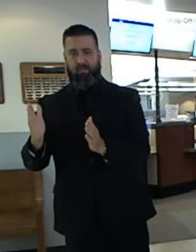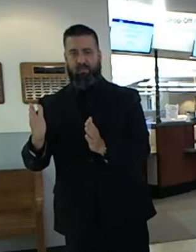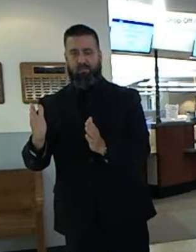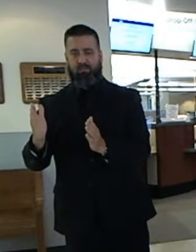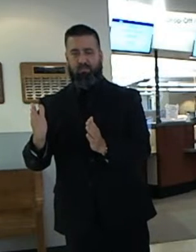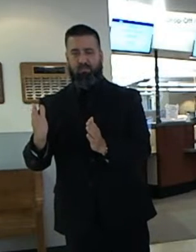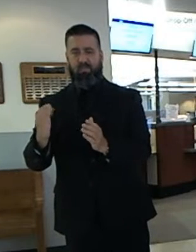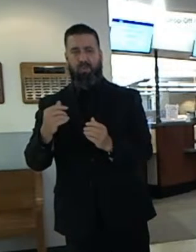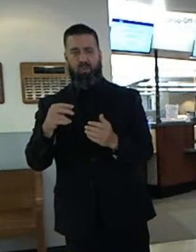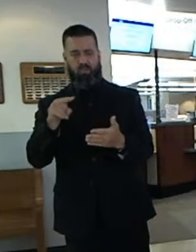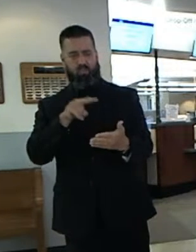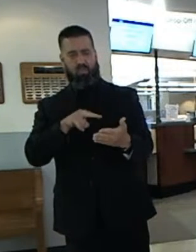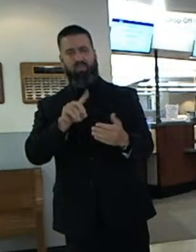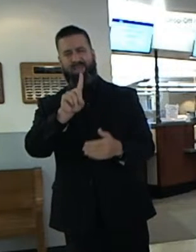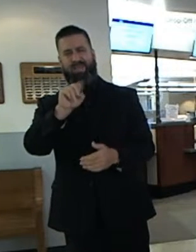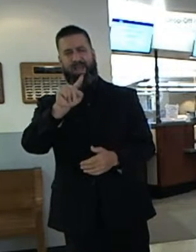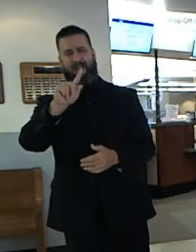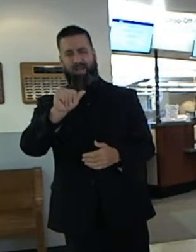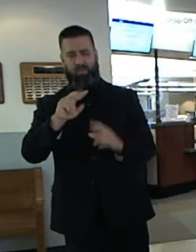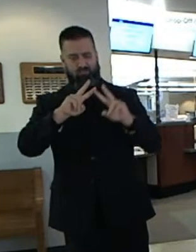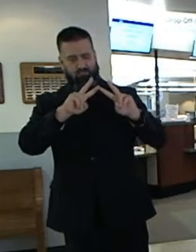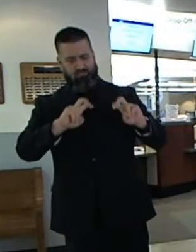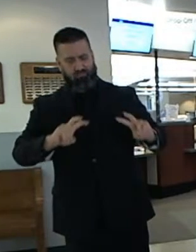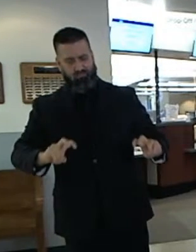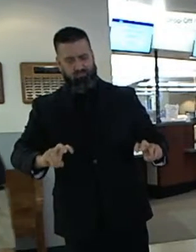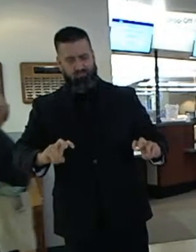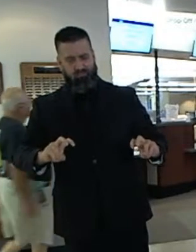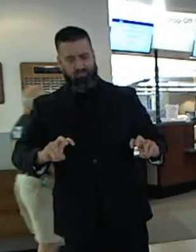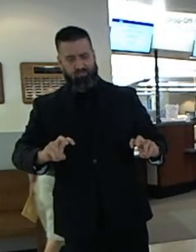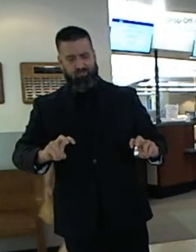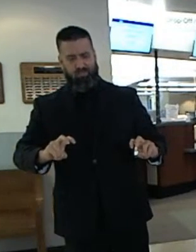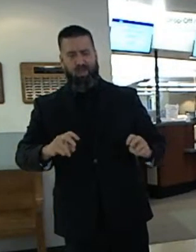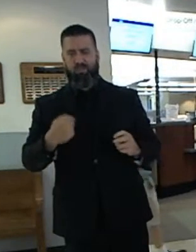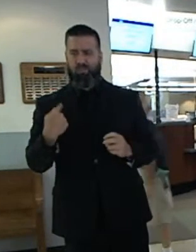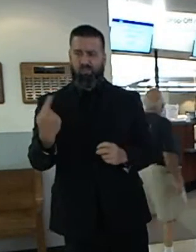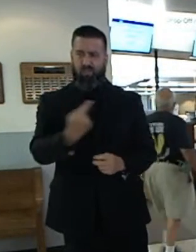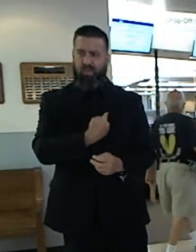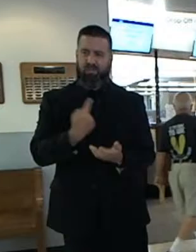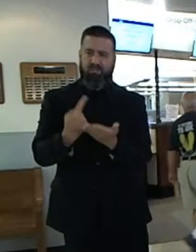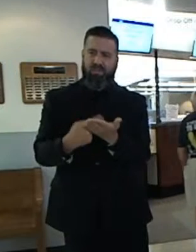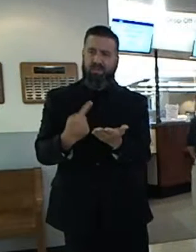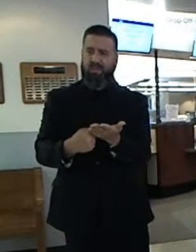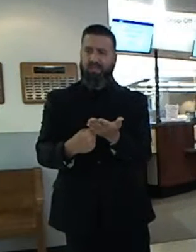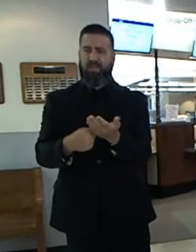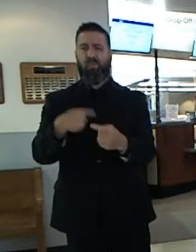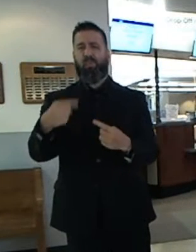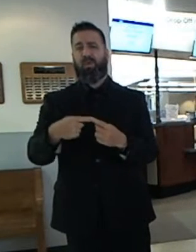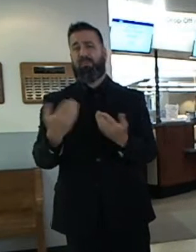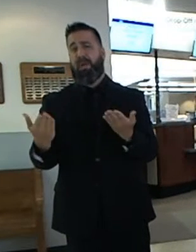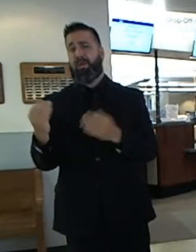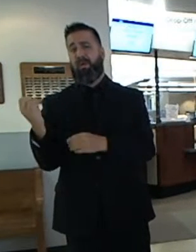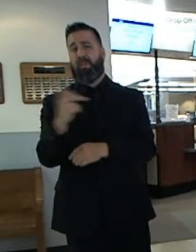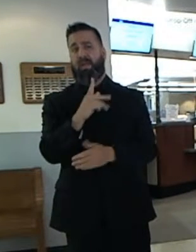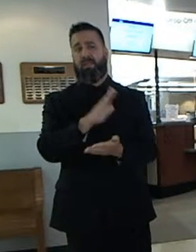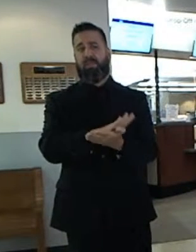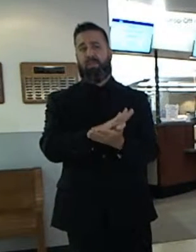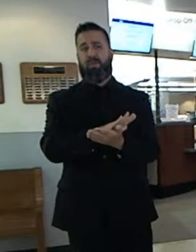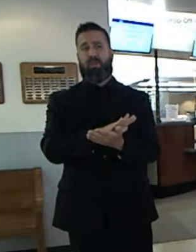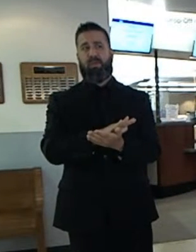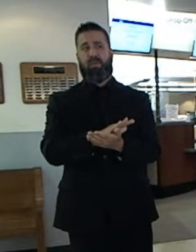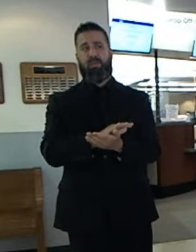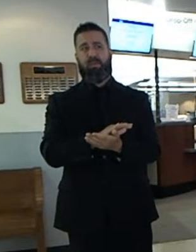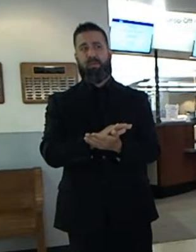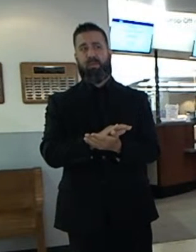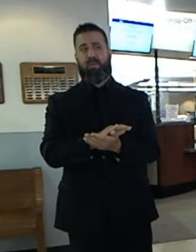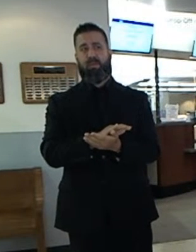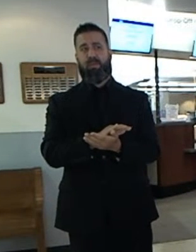we're reviewing the data and having discussions about what that timeline might look like, but we don't have that timeline established yet. How much time, I guess, has